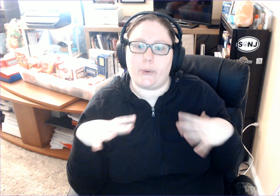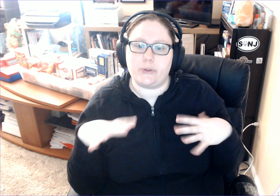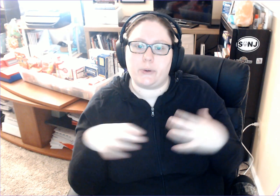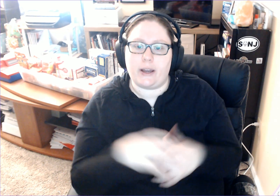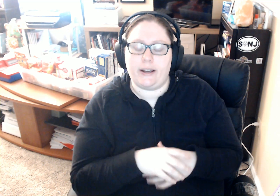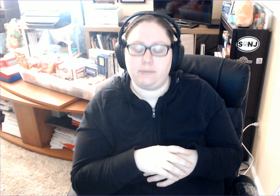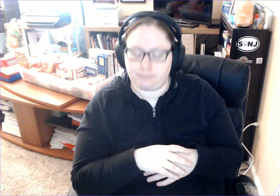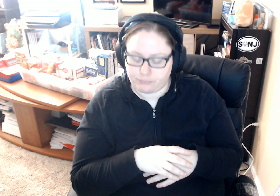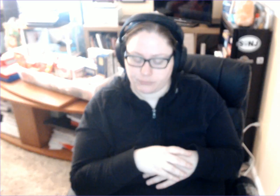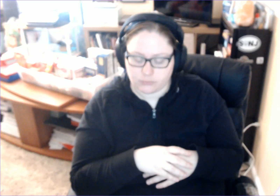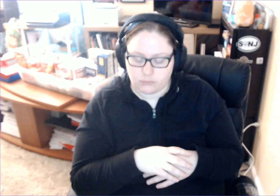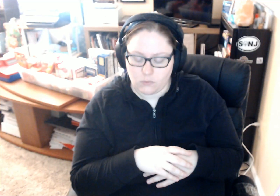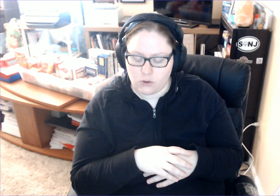okay? So,